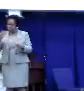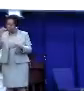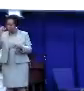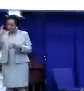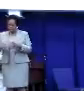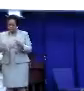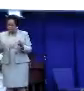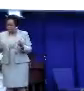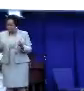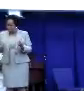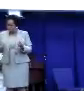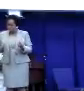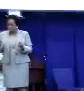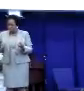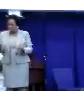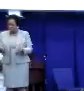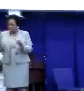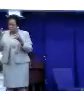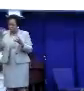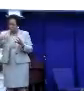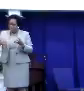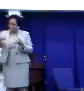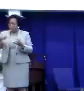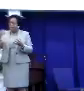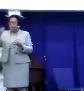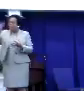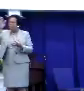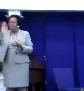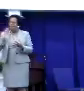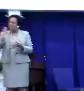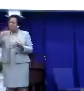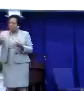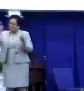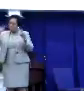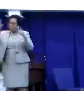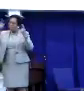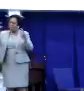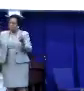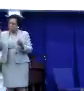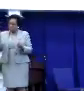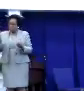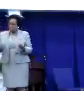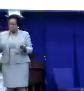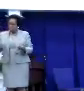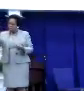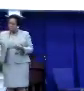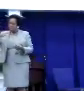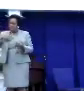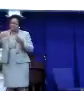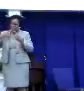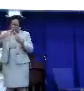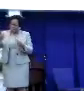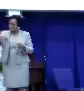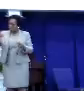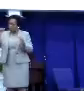so much. Amen. But in God, amen, we have the ability to accomplish and to do the things that God has said that we can